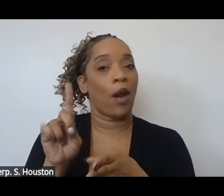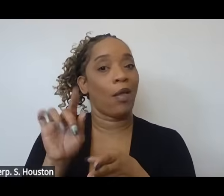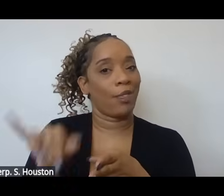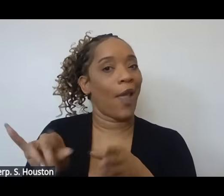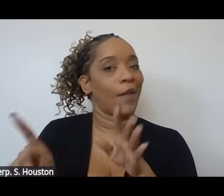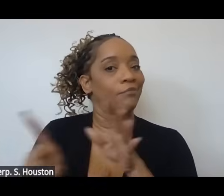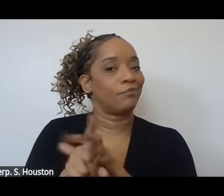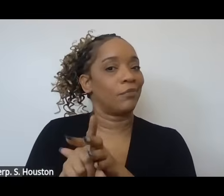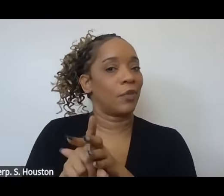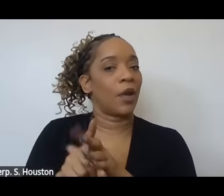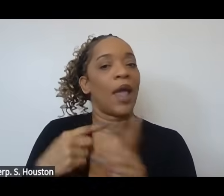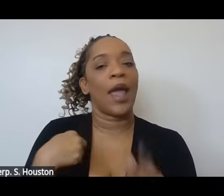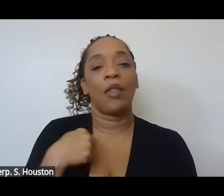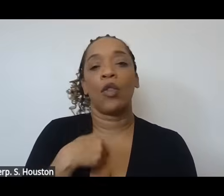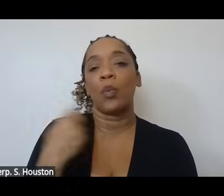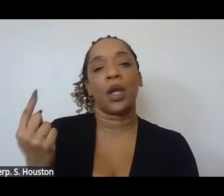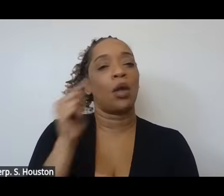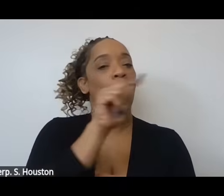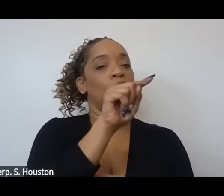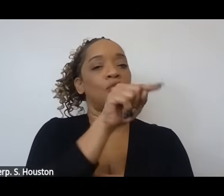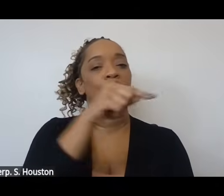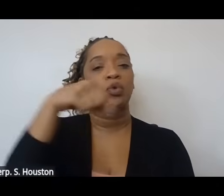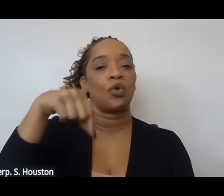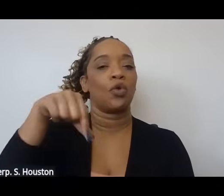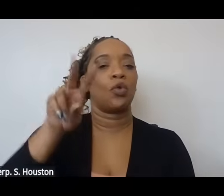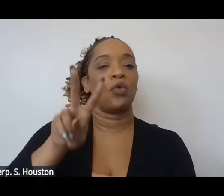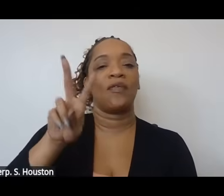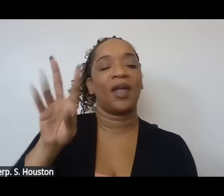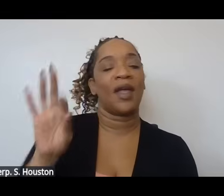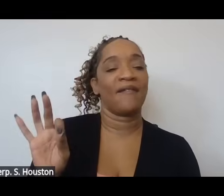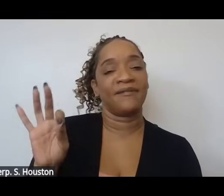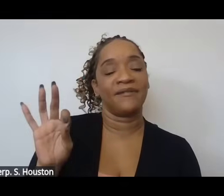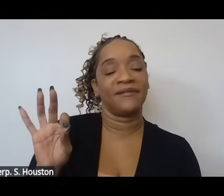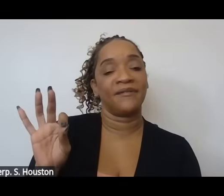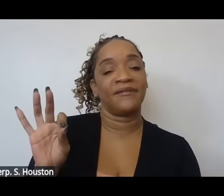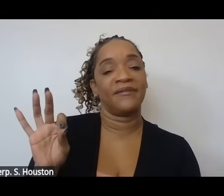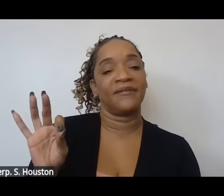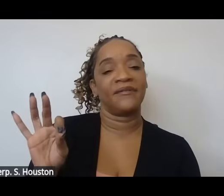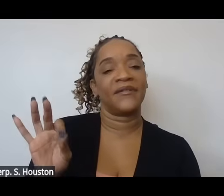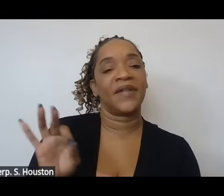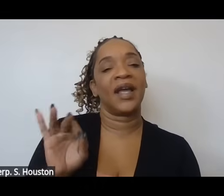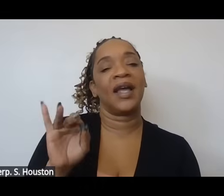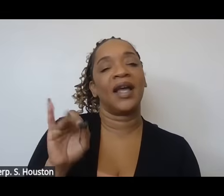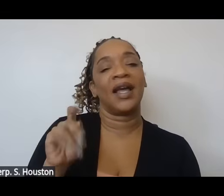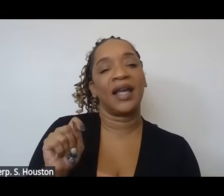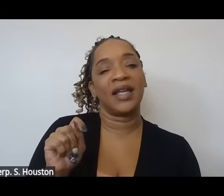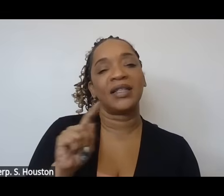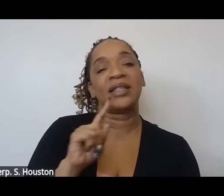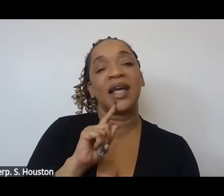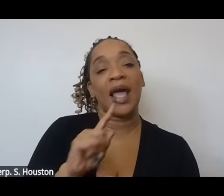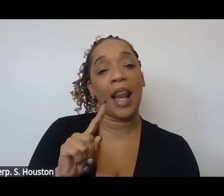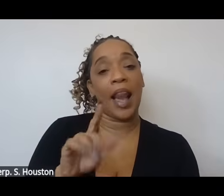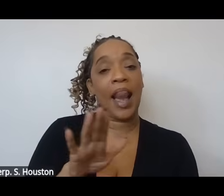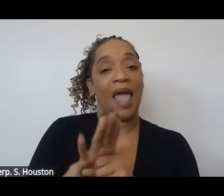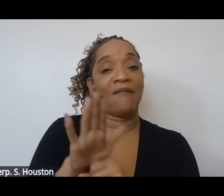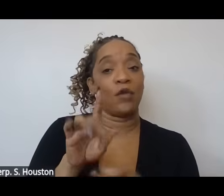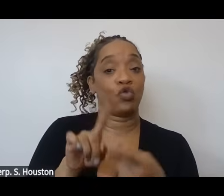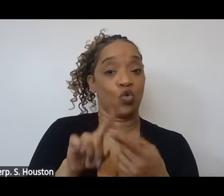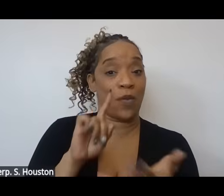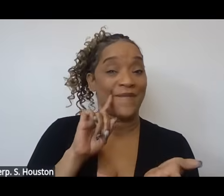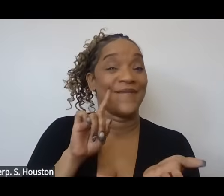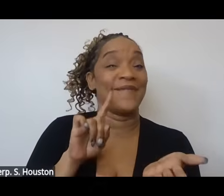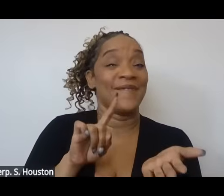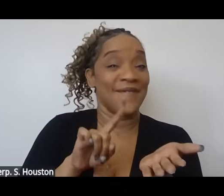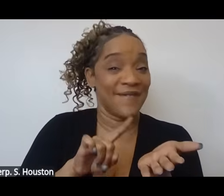go to QBF. It's again kind of the same similar here. It's enough to maybe investigate, but